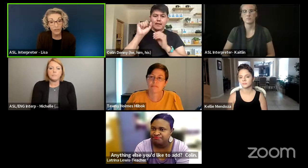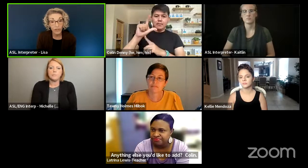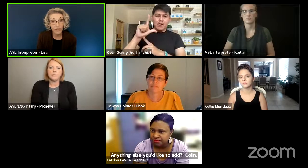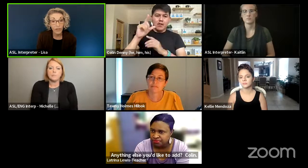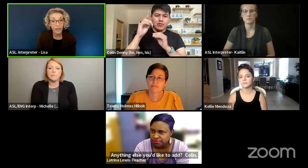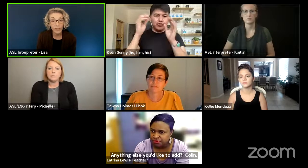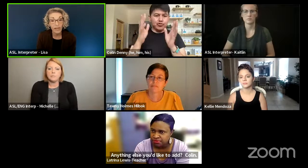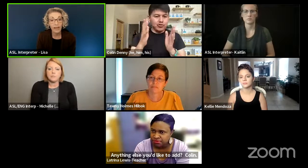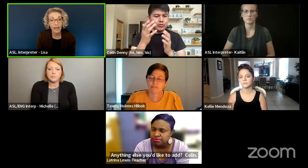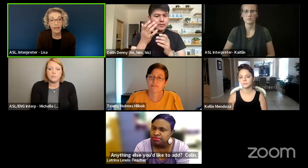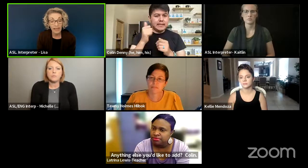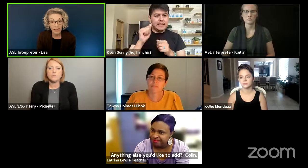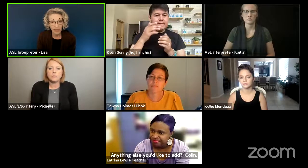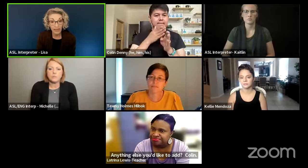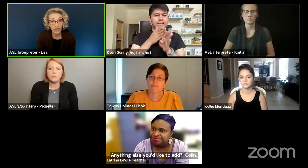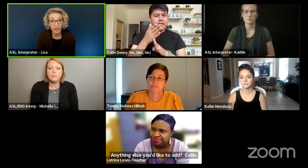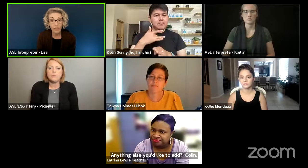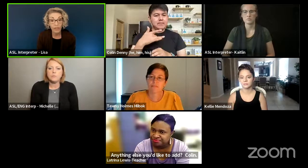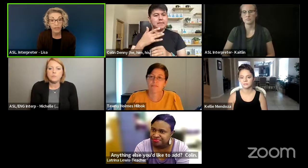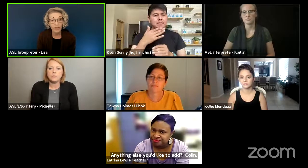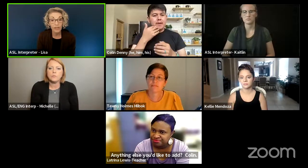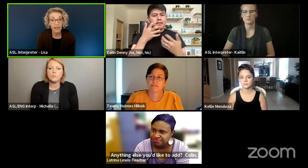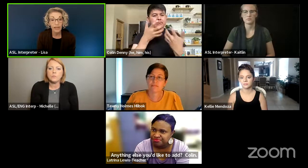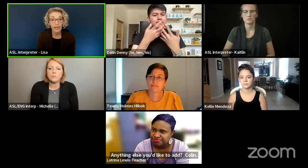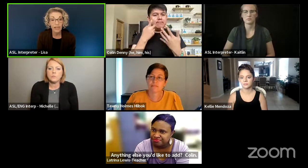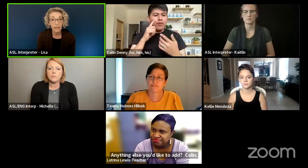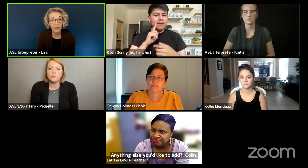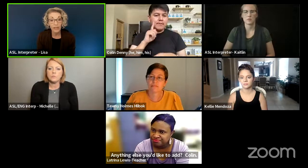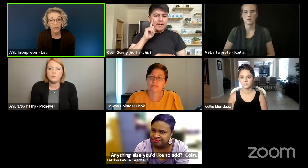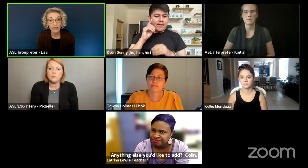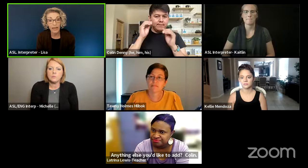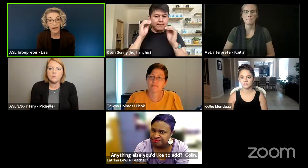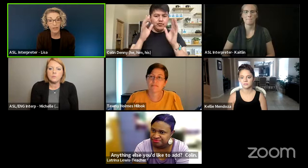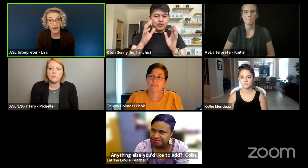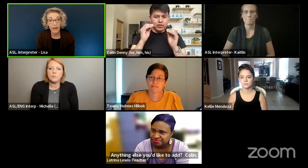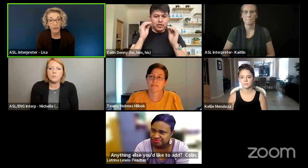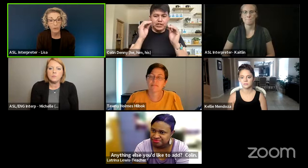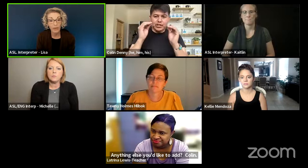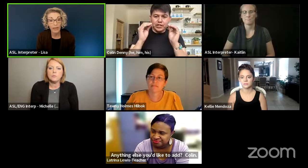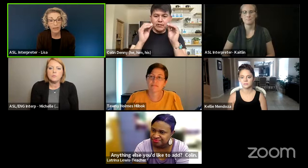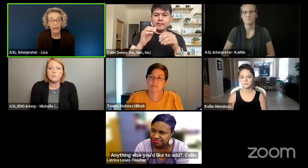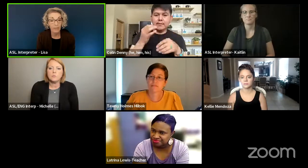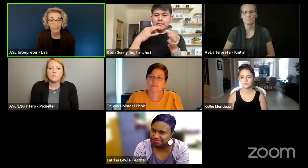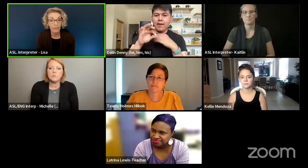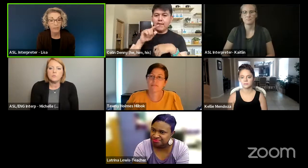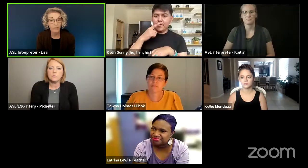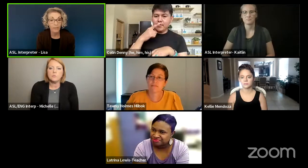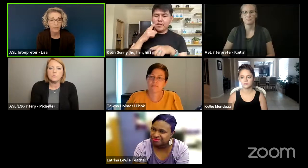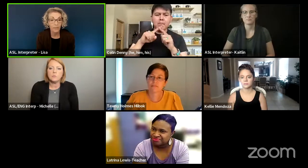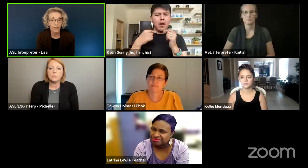deaf teachers, ASL teachers, any specialist out there working